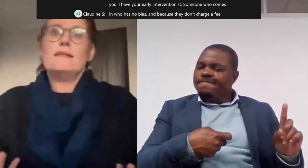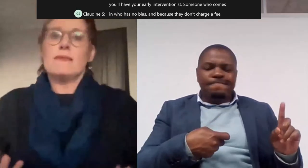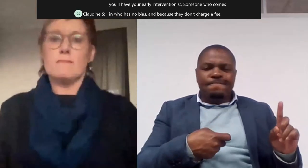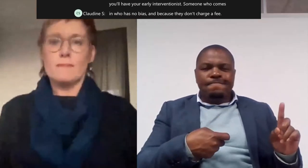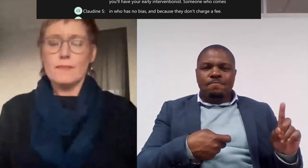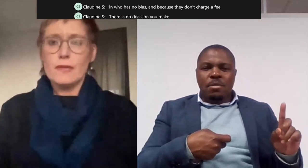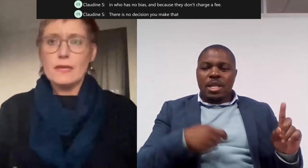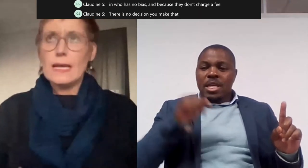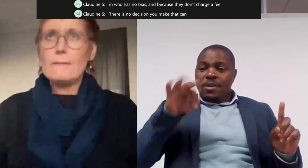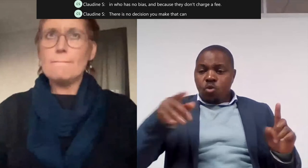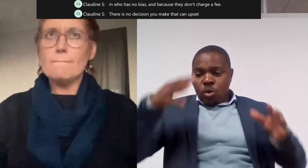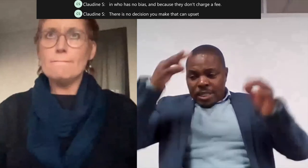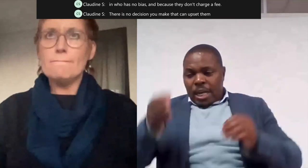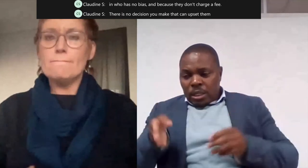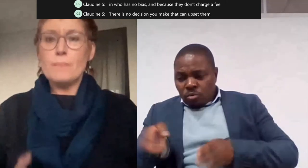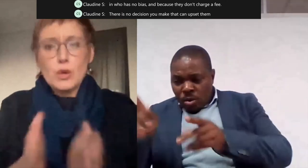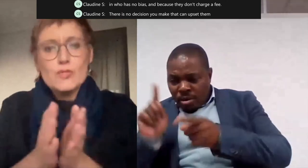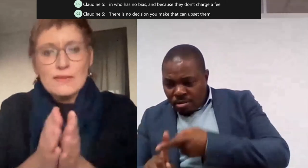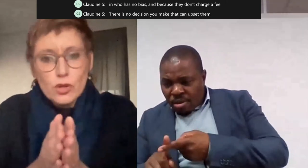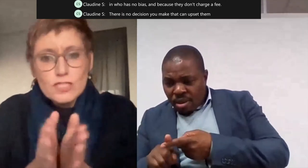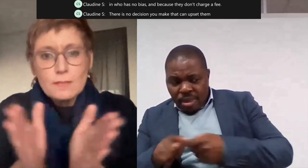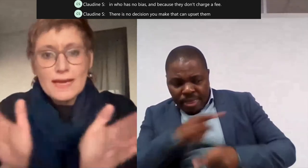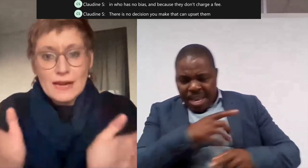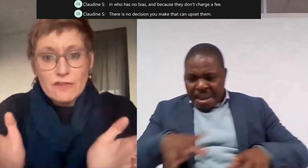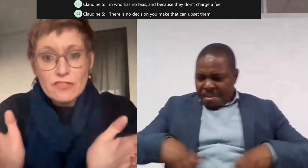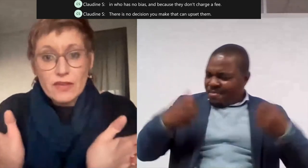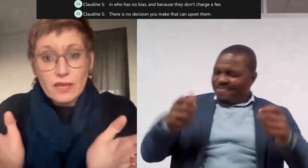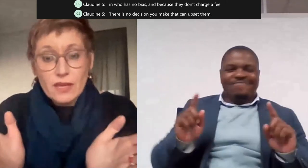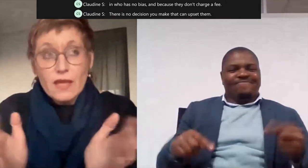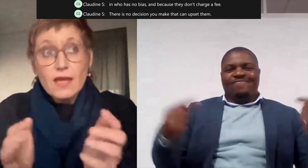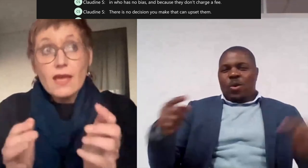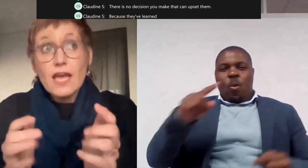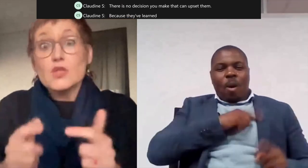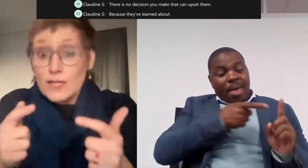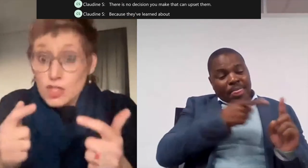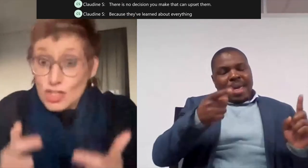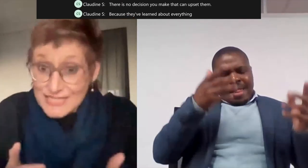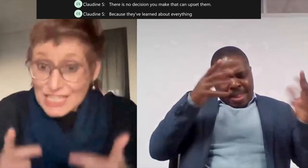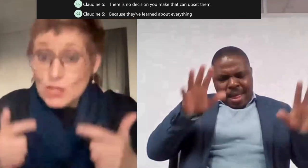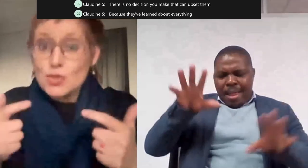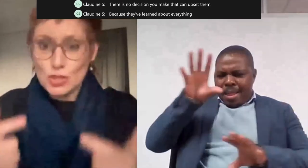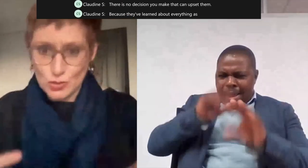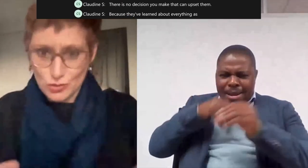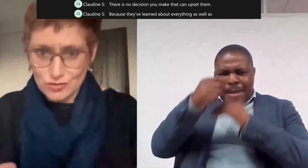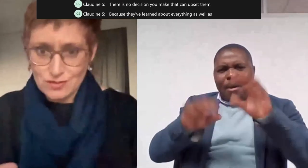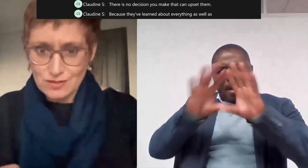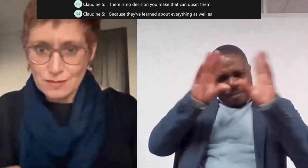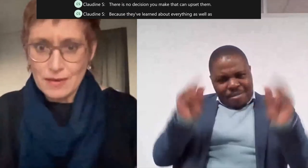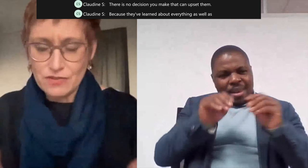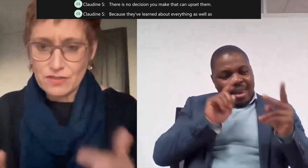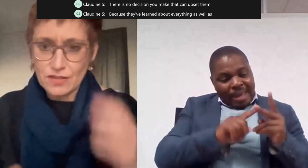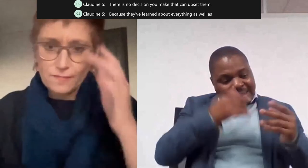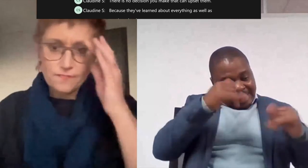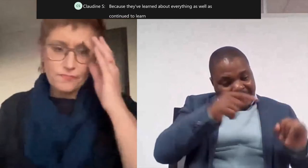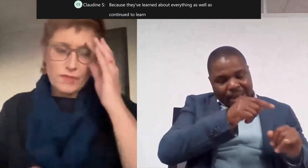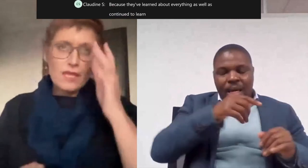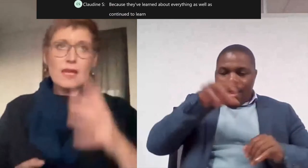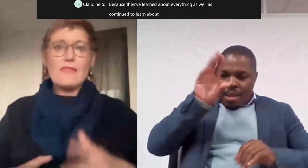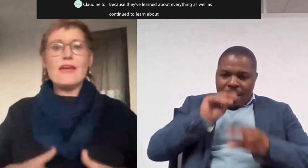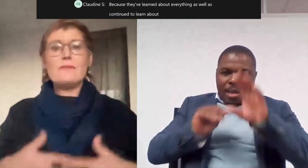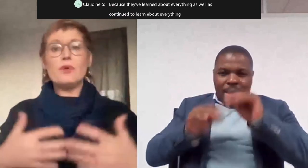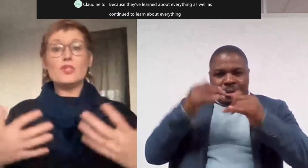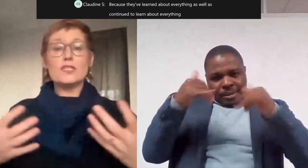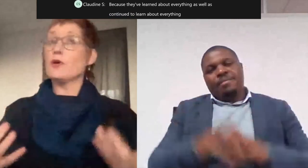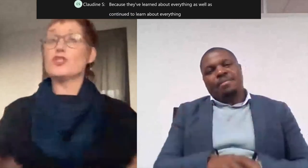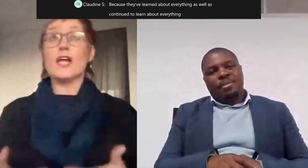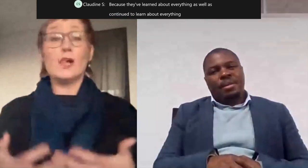can upset them, because they've learned about everything, as well as continue to learn about everything.